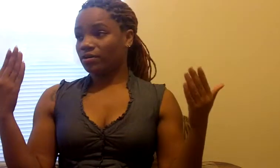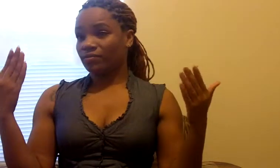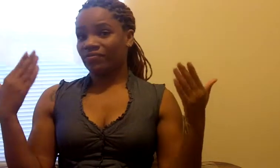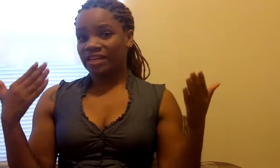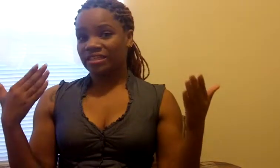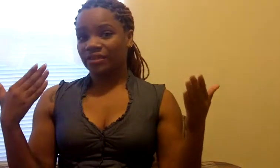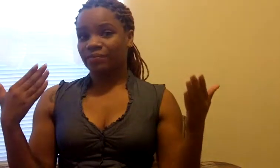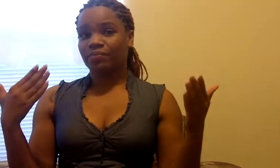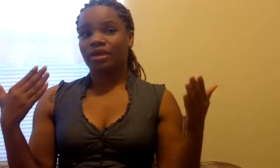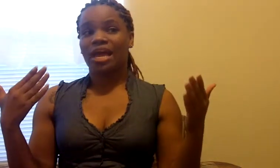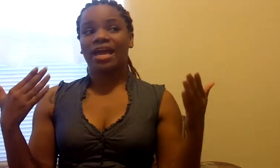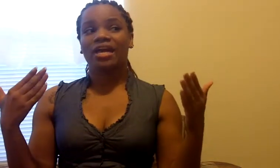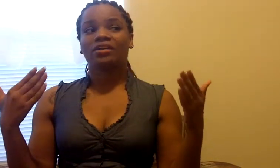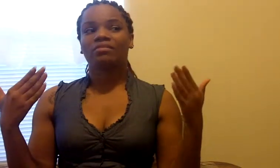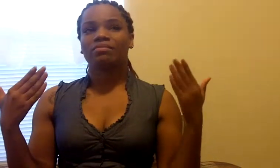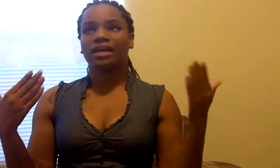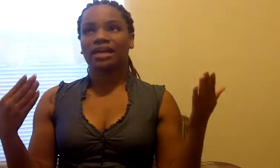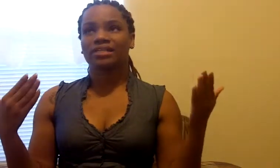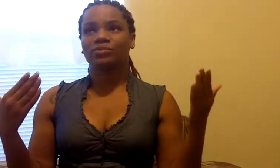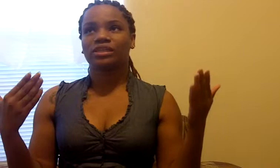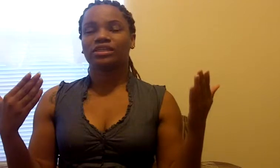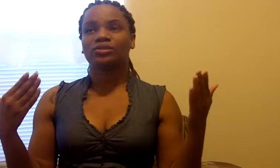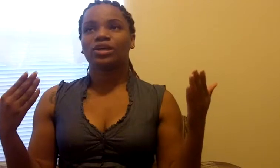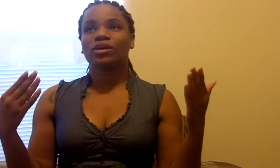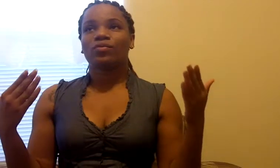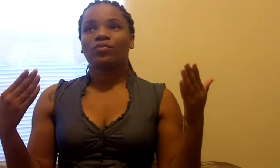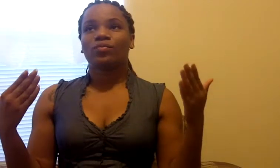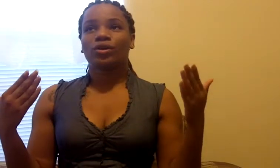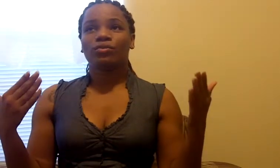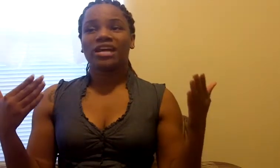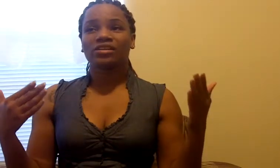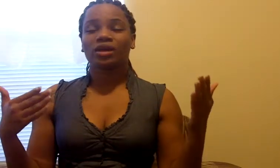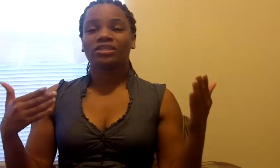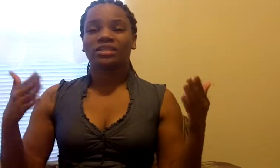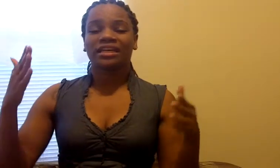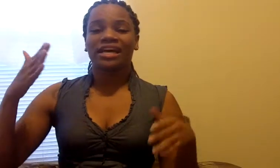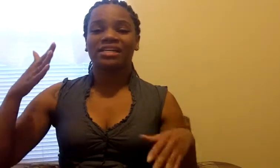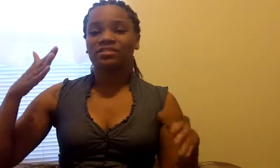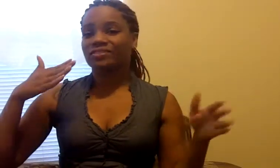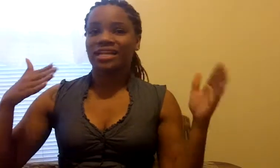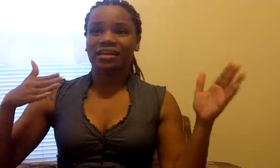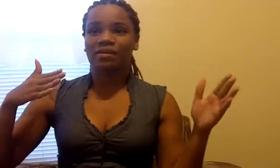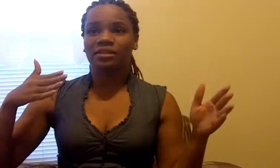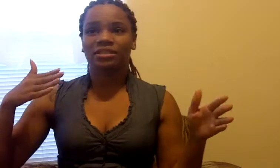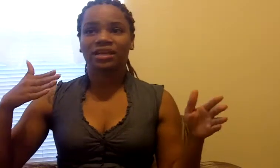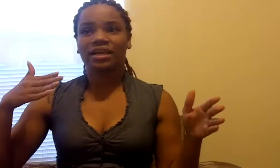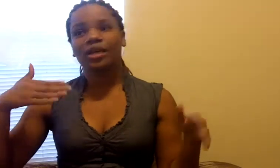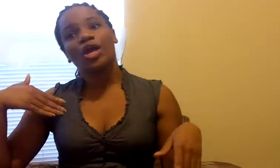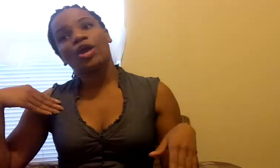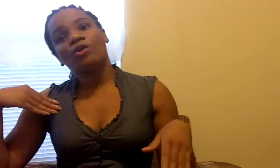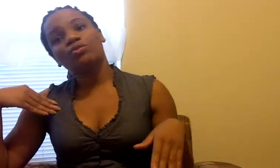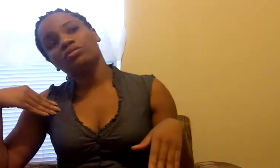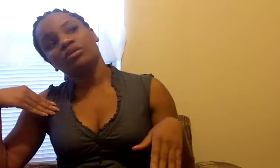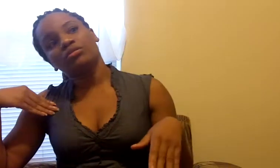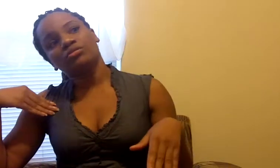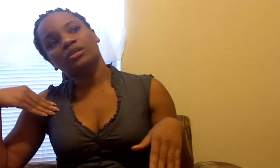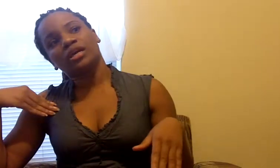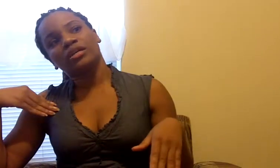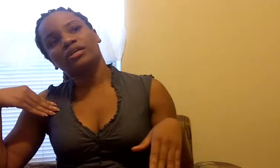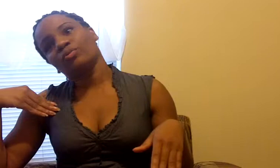to face them. And my last one is when you ask questions in class, if it's like a competition, like who knows what